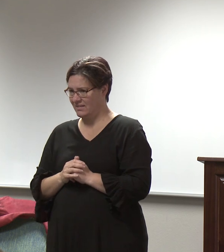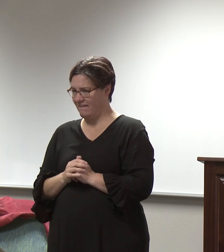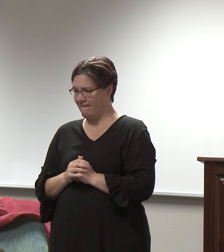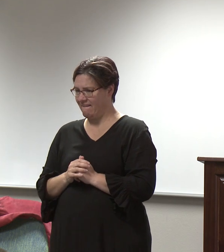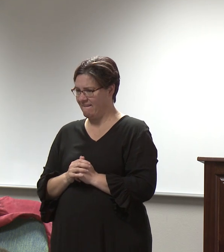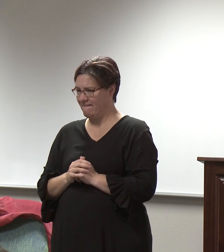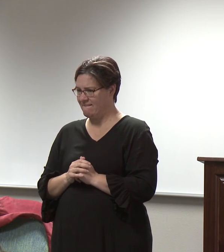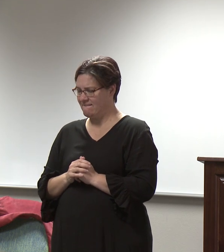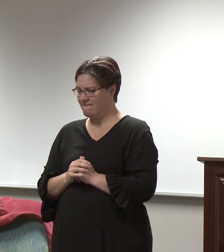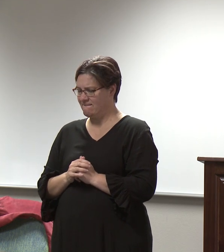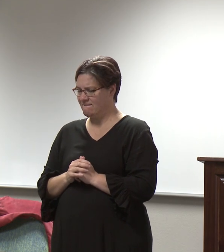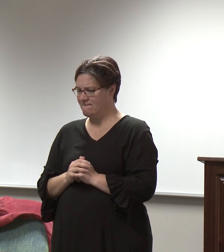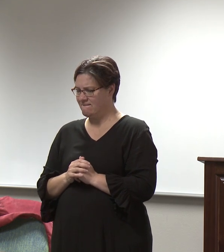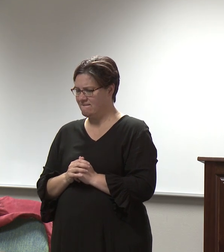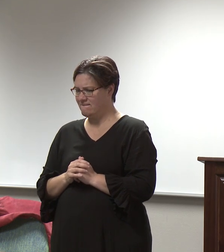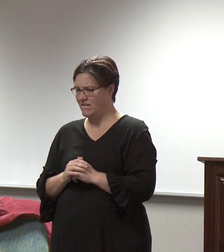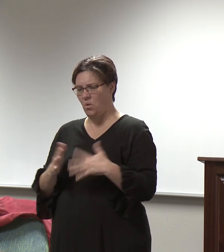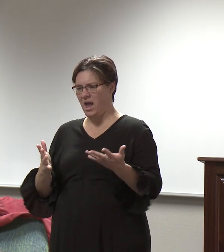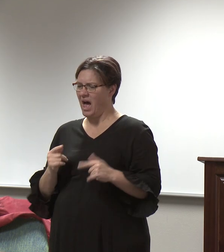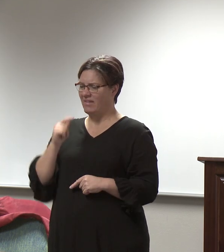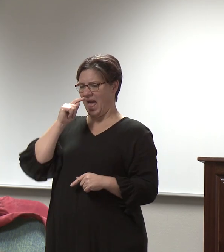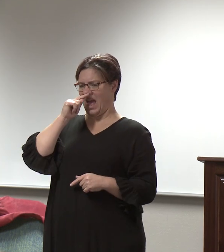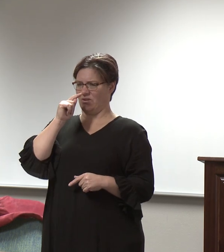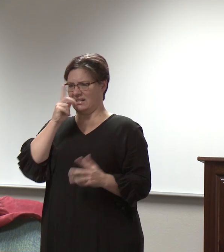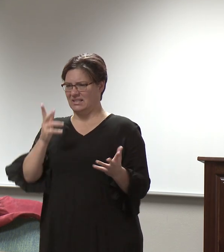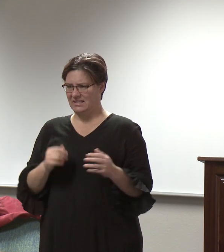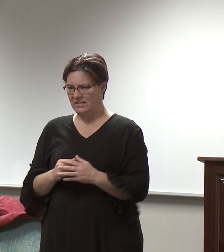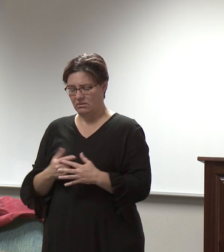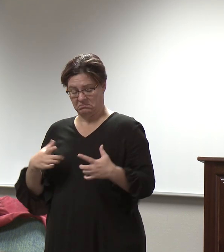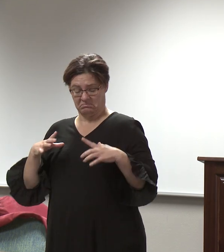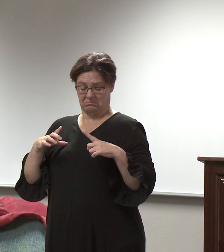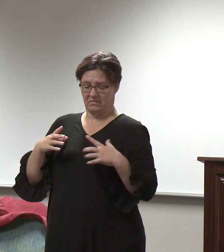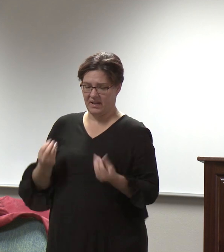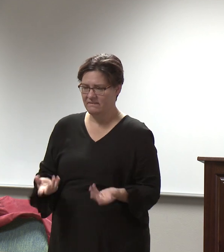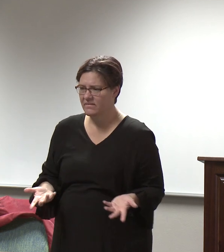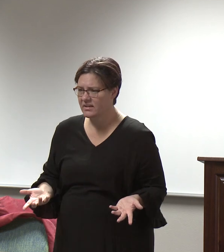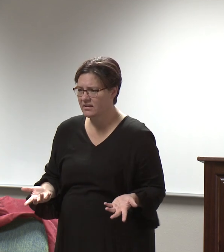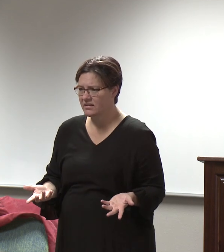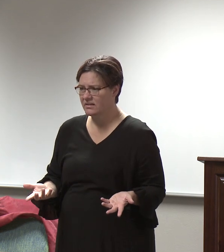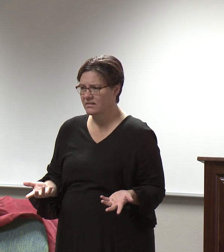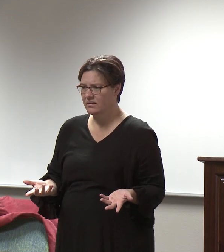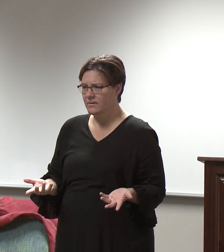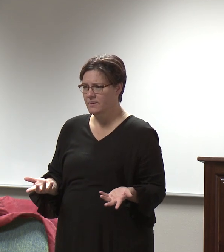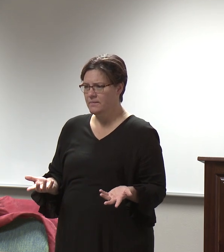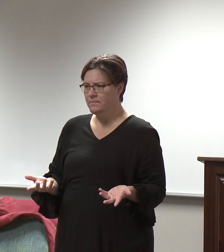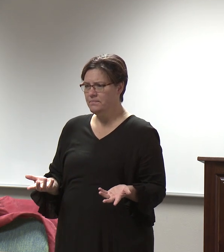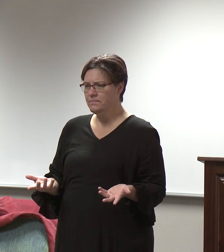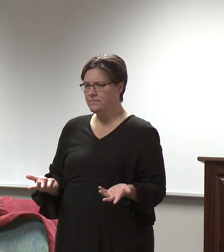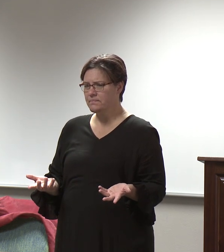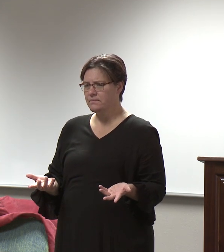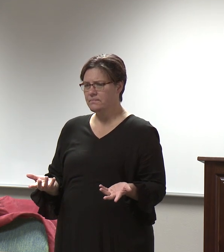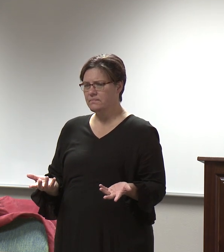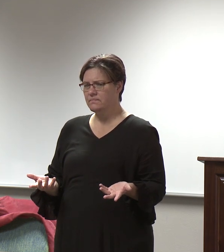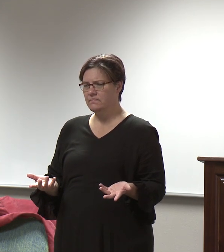But we think that we have an instant arrogance, instant lucidity. So my question is